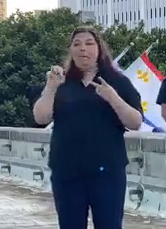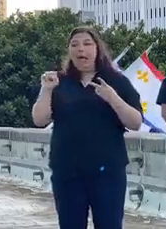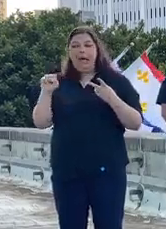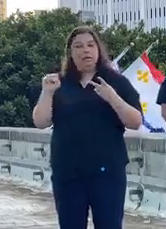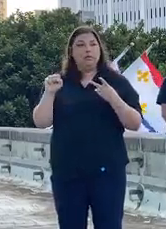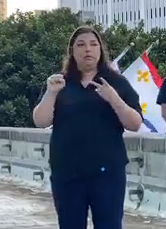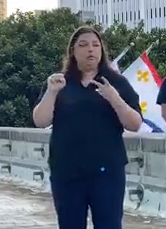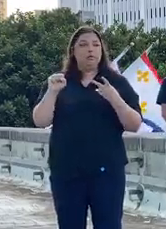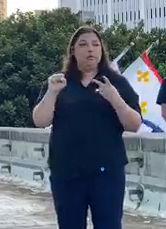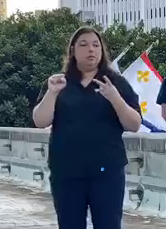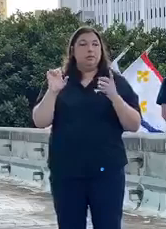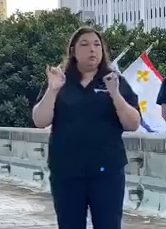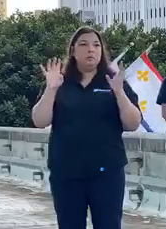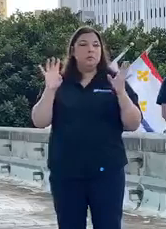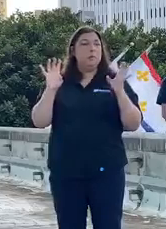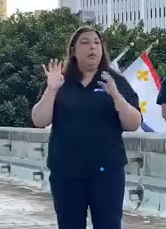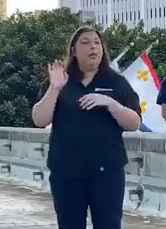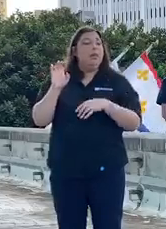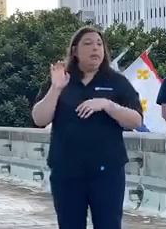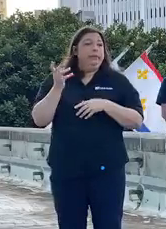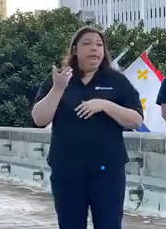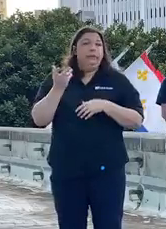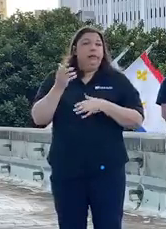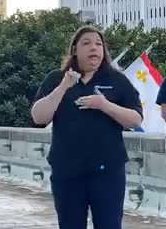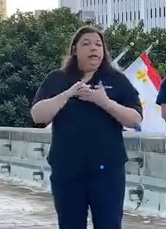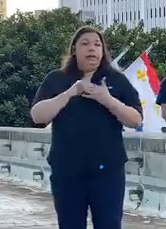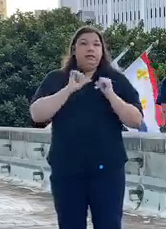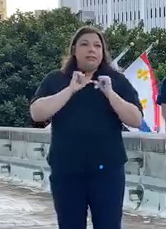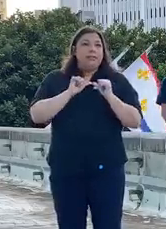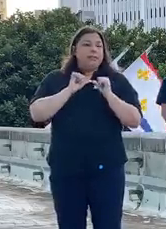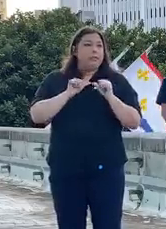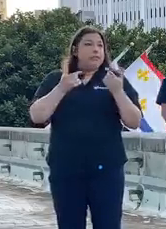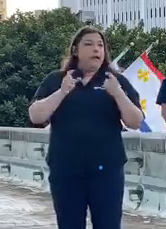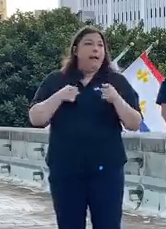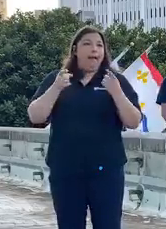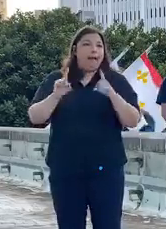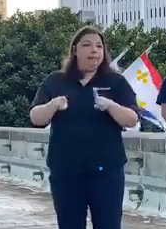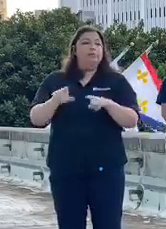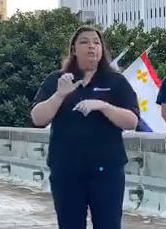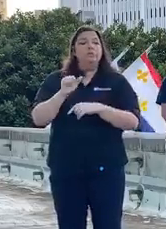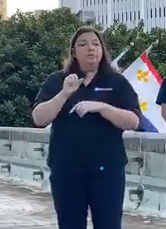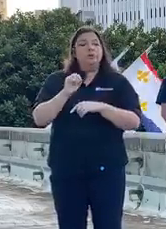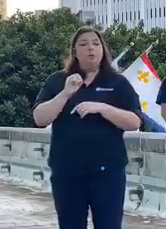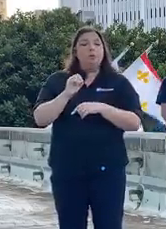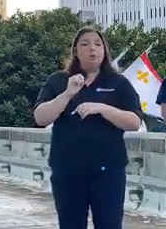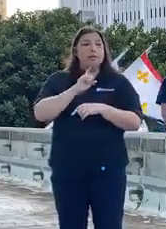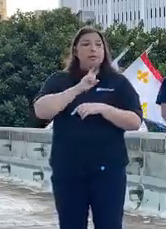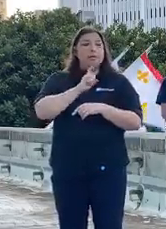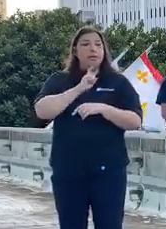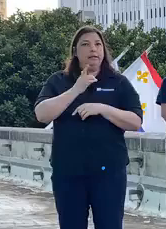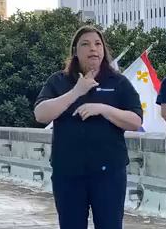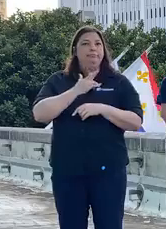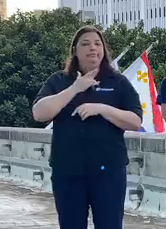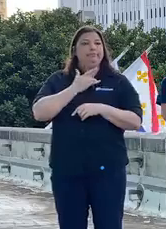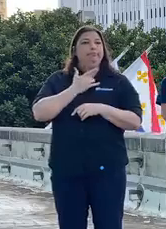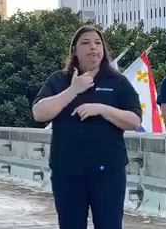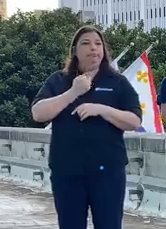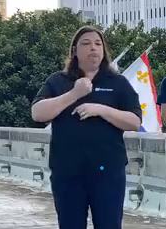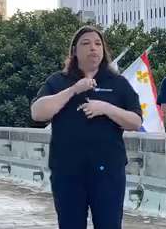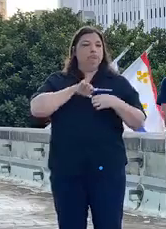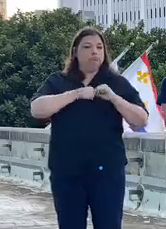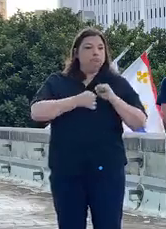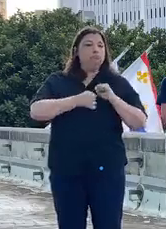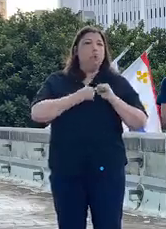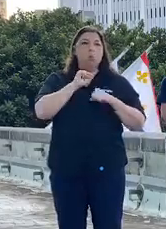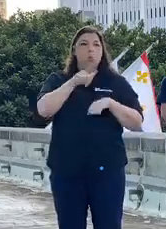mean, unbelievable. So, and that just goes on and on and on. So it's personal